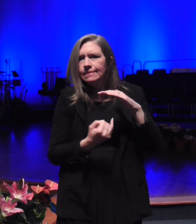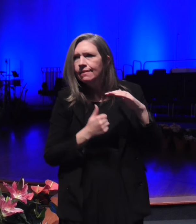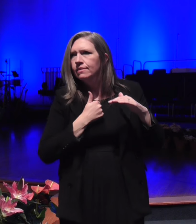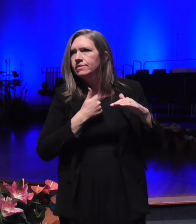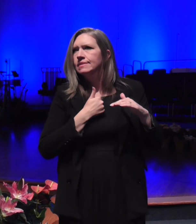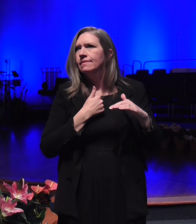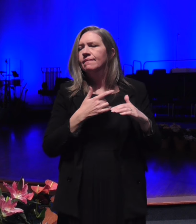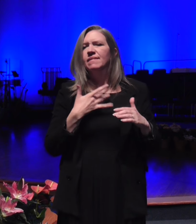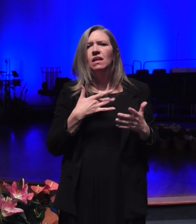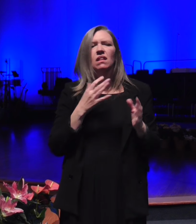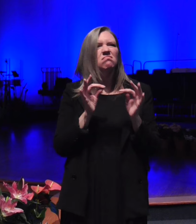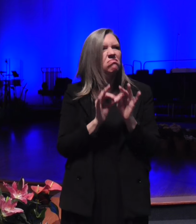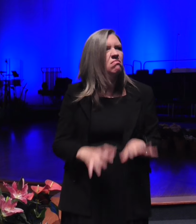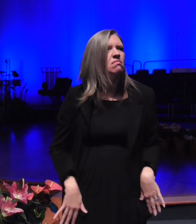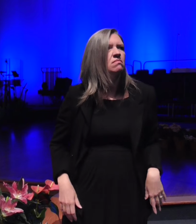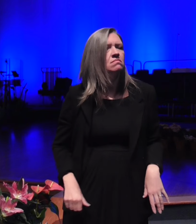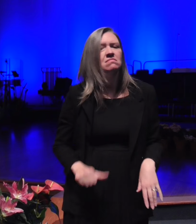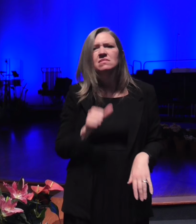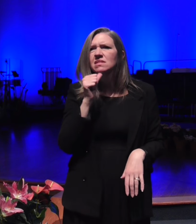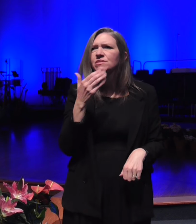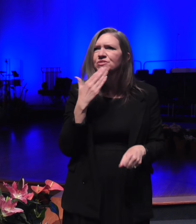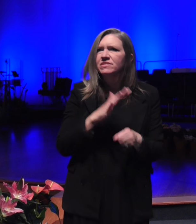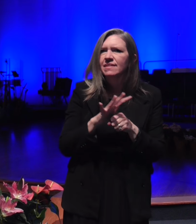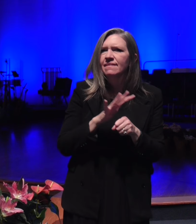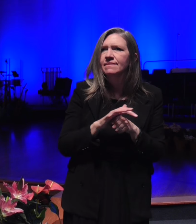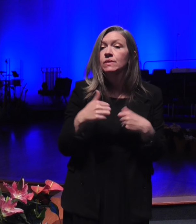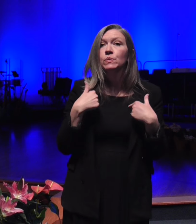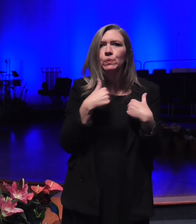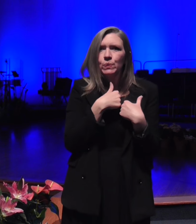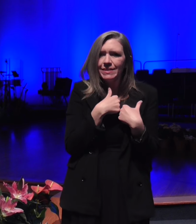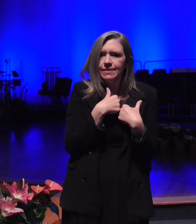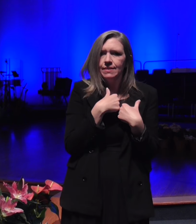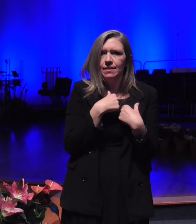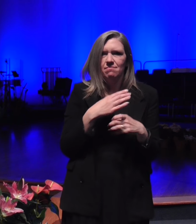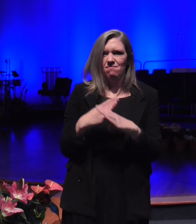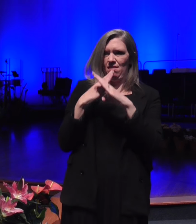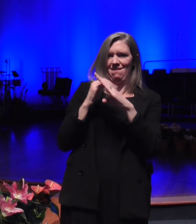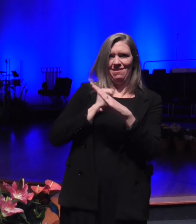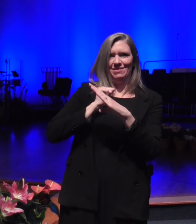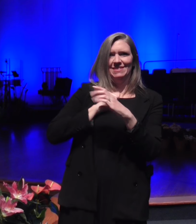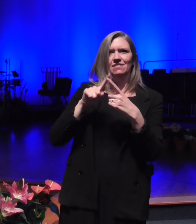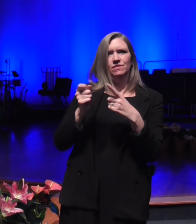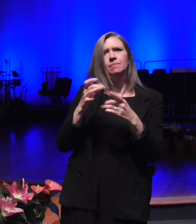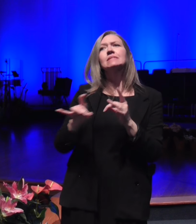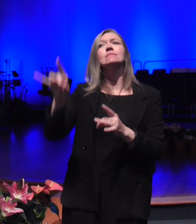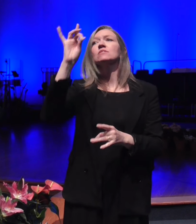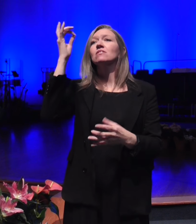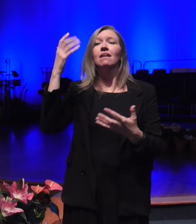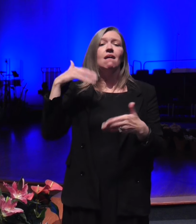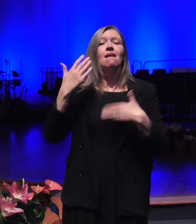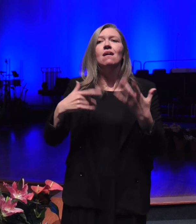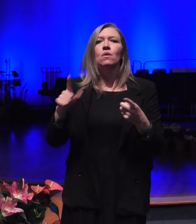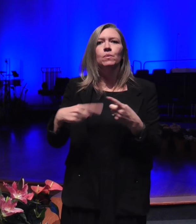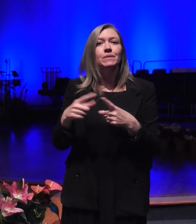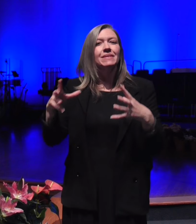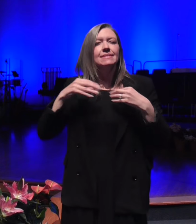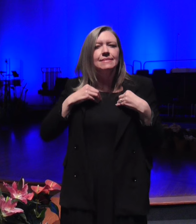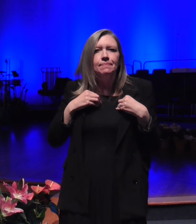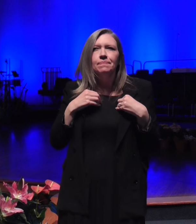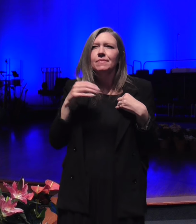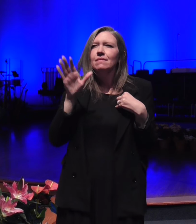good enough. We withhold ourselves from that rebirth of spirit that takes place when we accept the awesome and precious